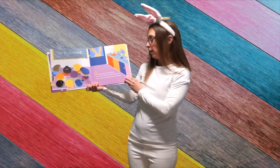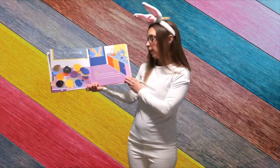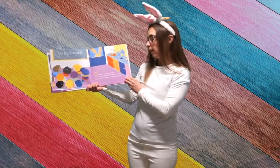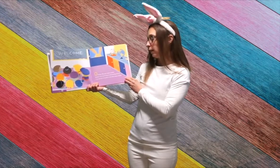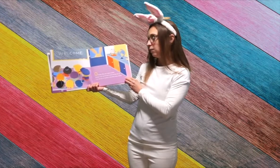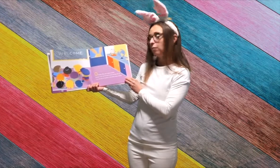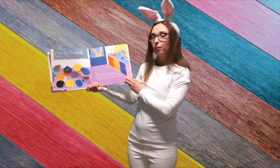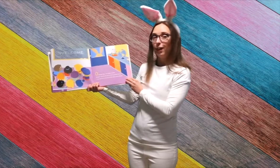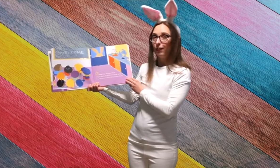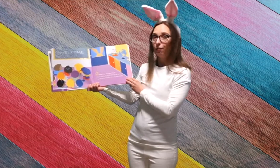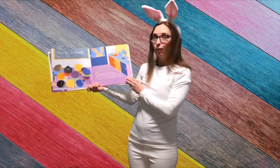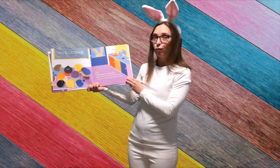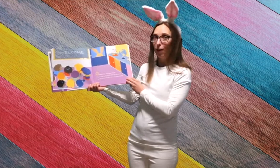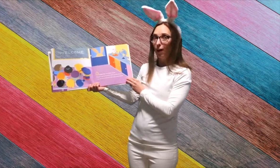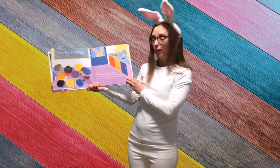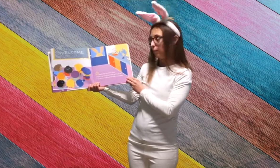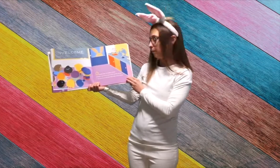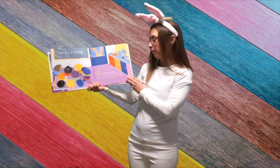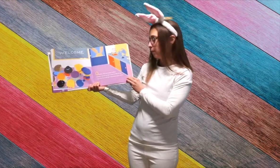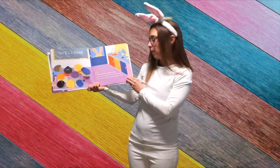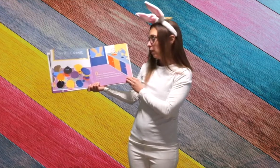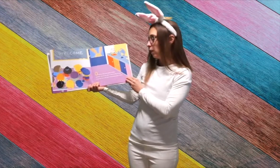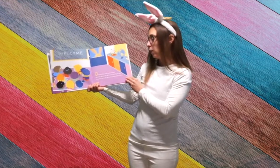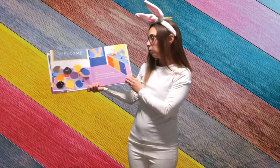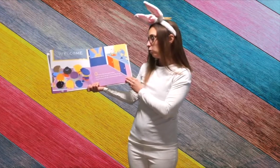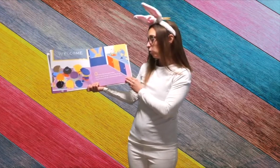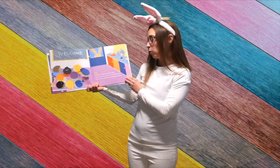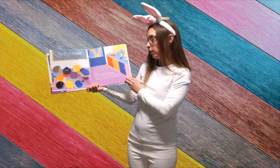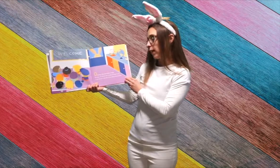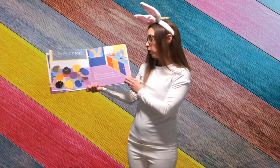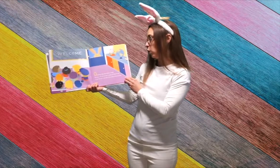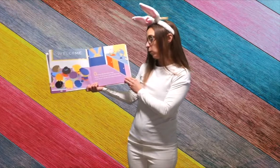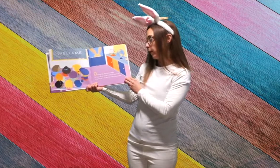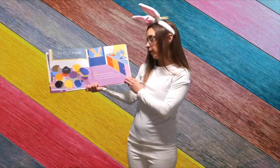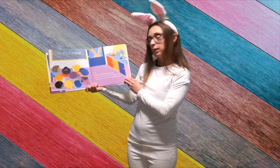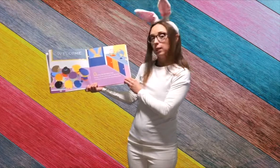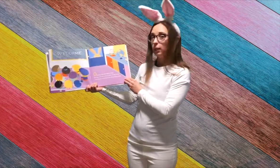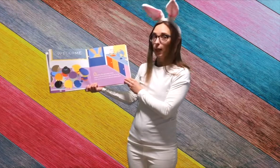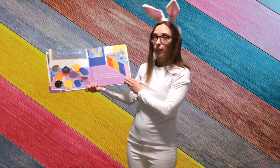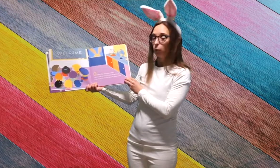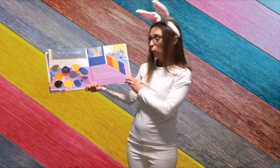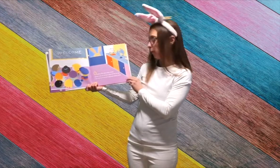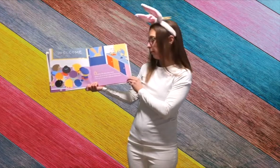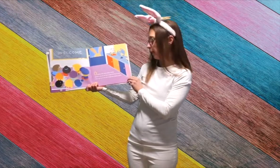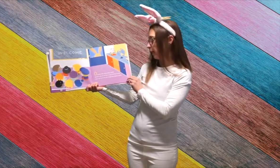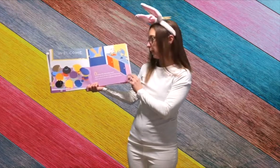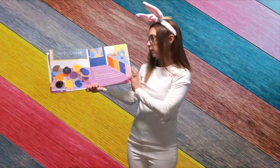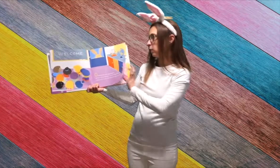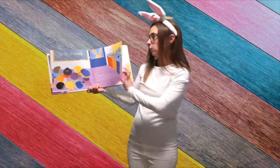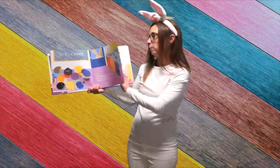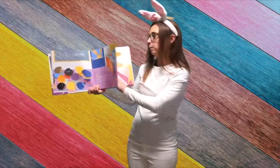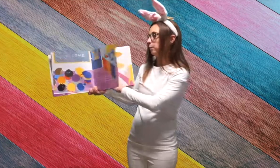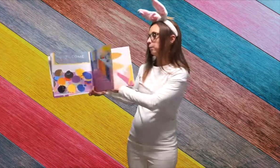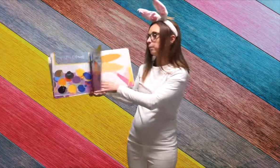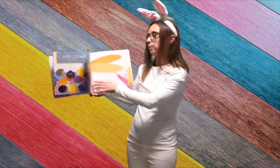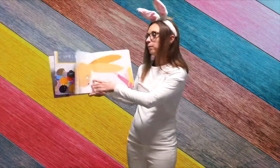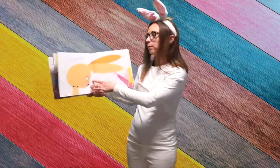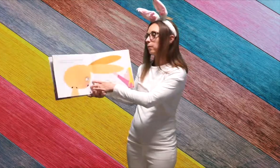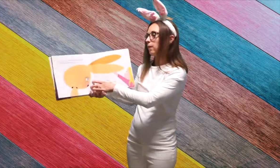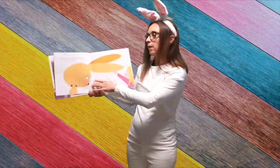and Riley felt shy. It was true that no one else in class wore a bunny costume.